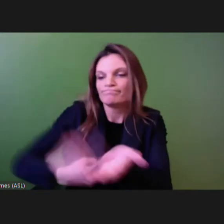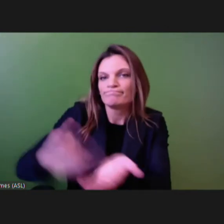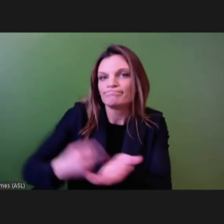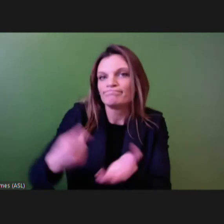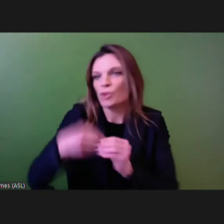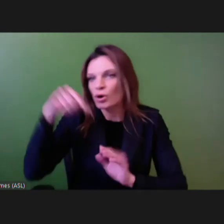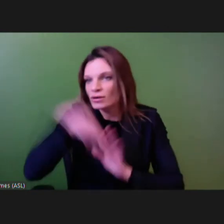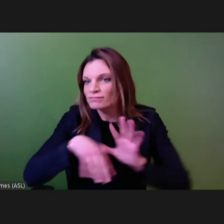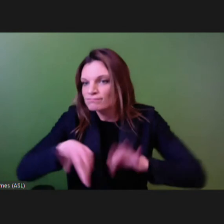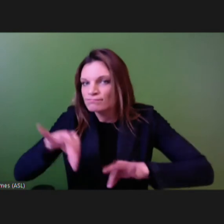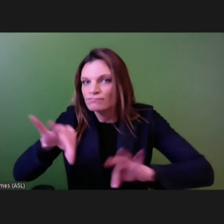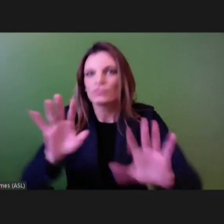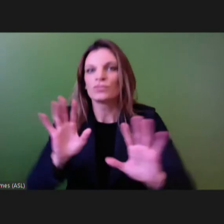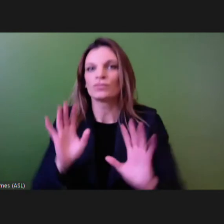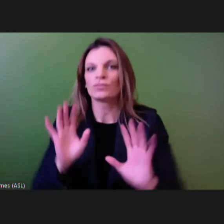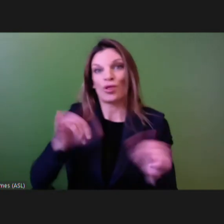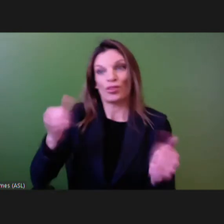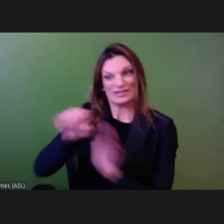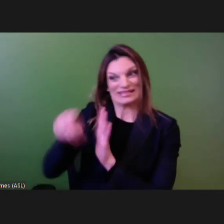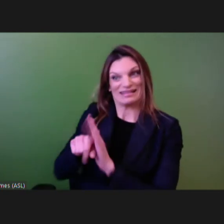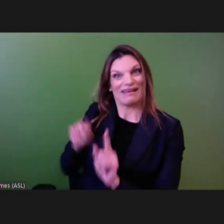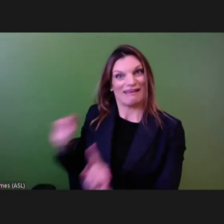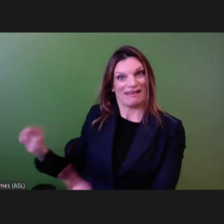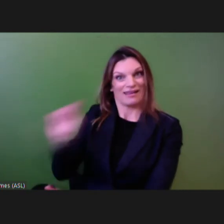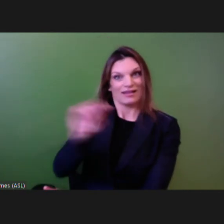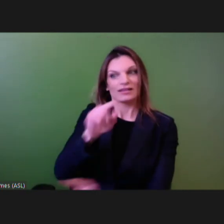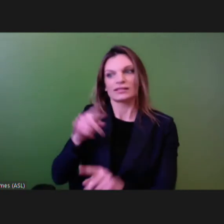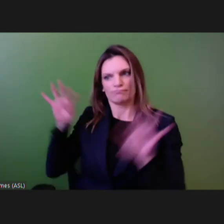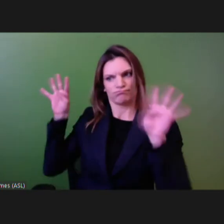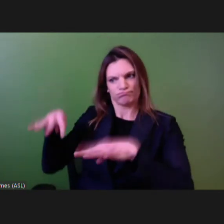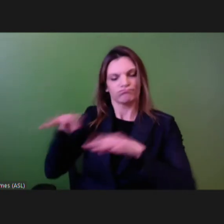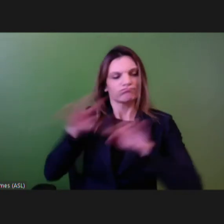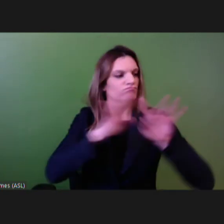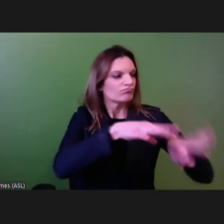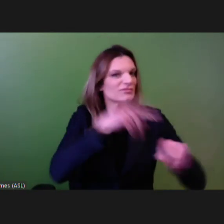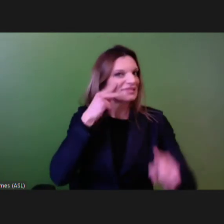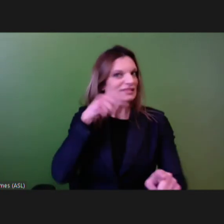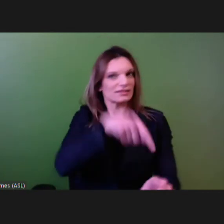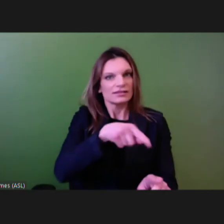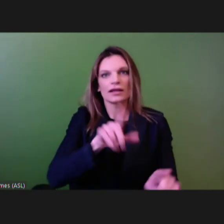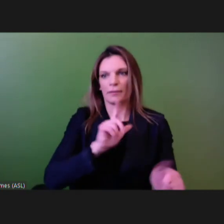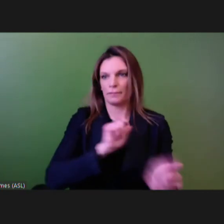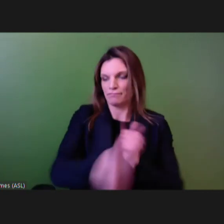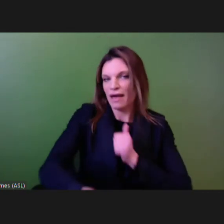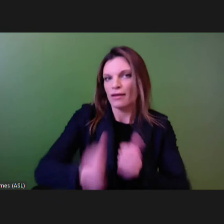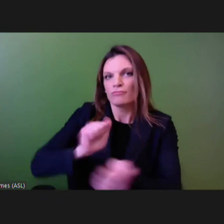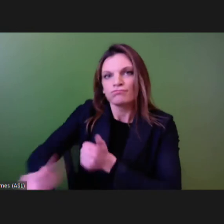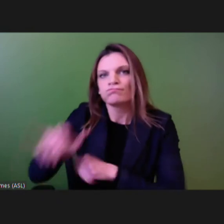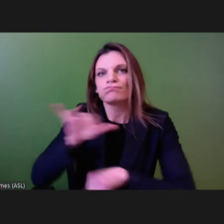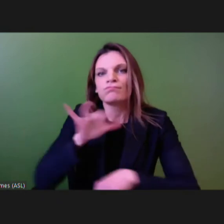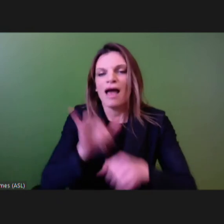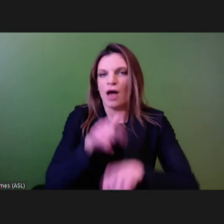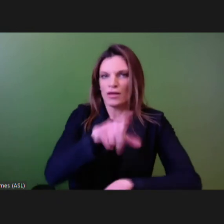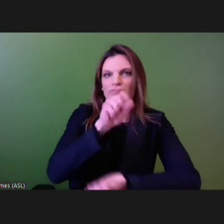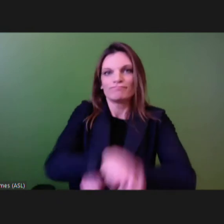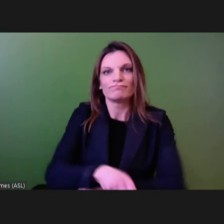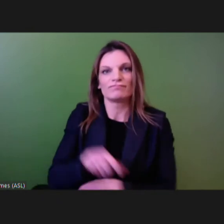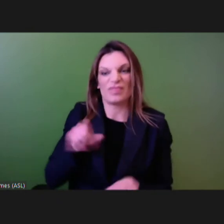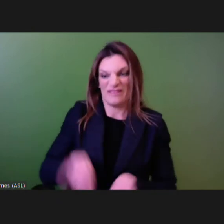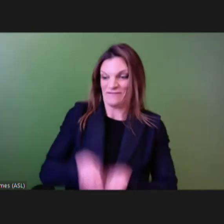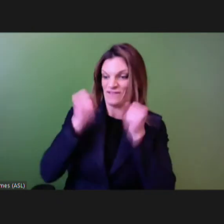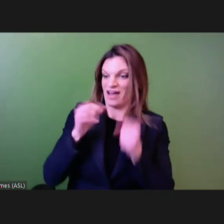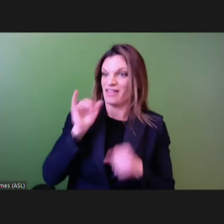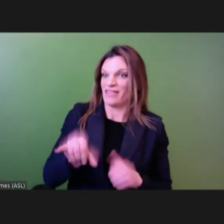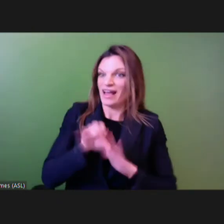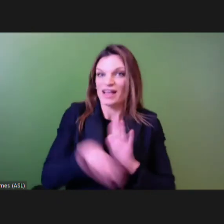as has happened in other states, various pathways to challenging any of these policies that potentially violate the